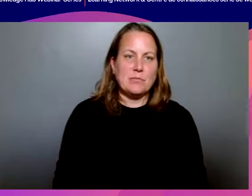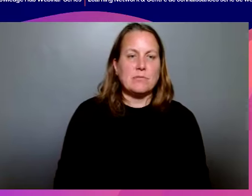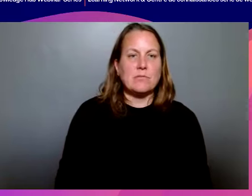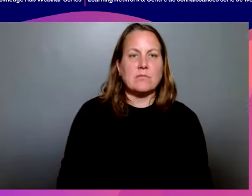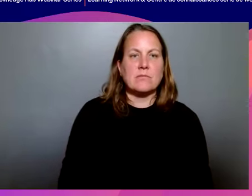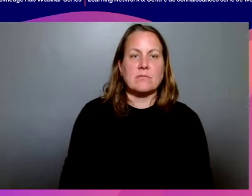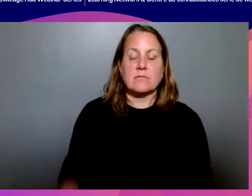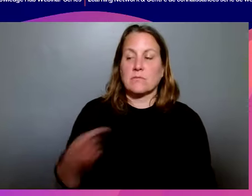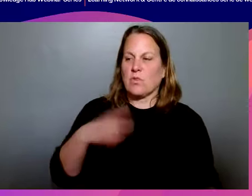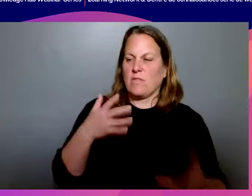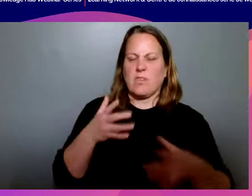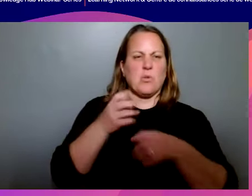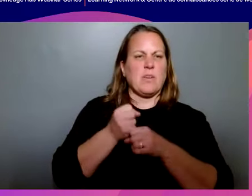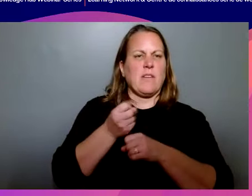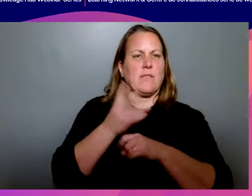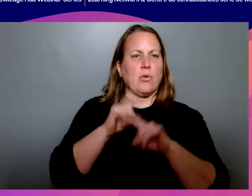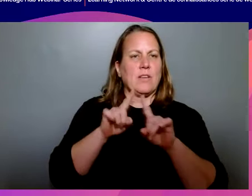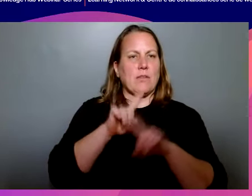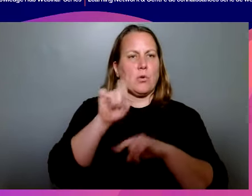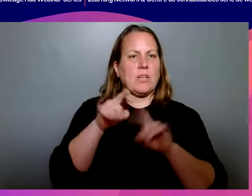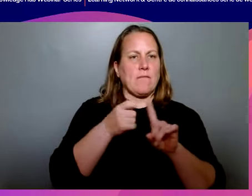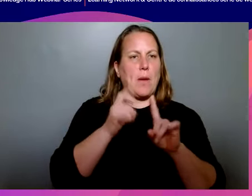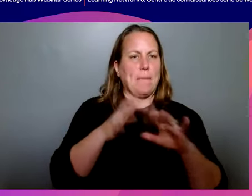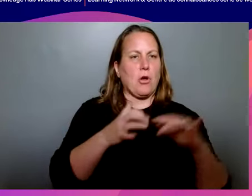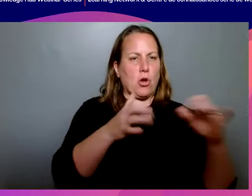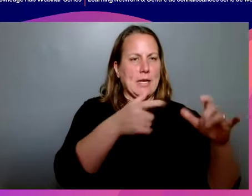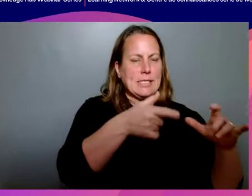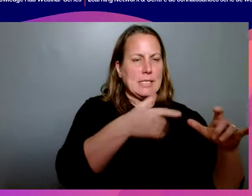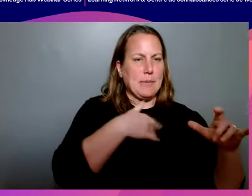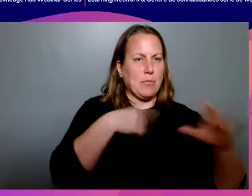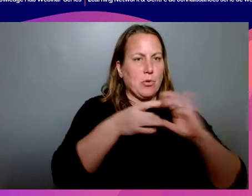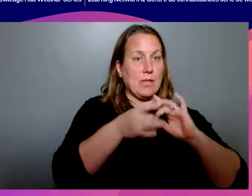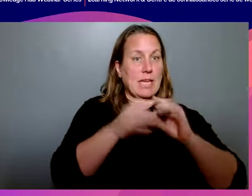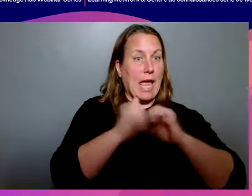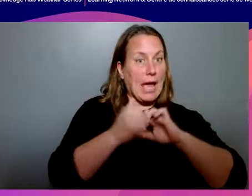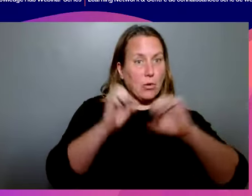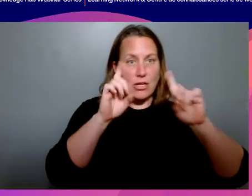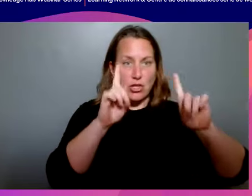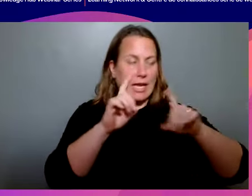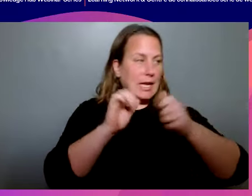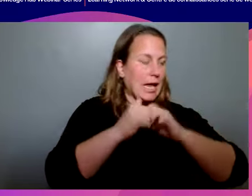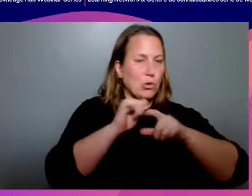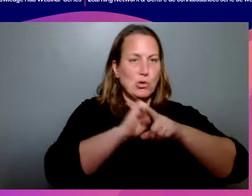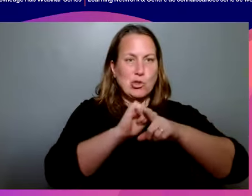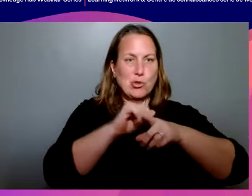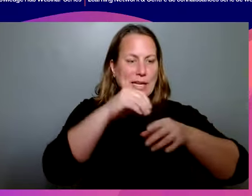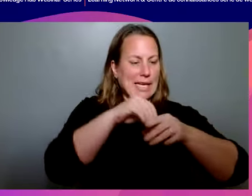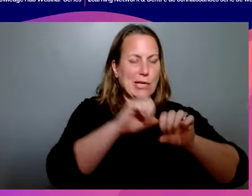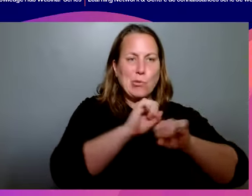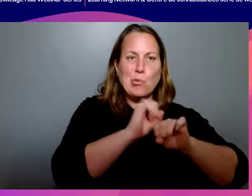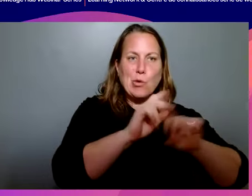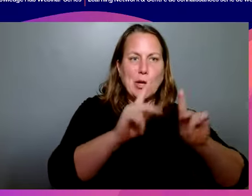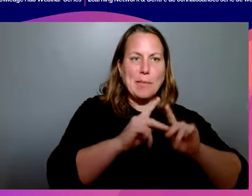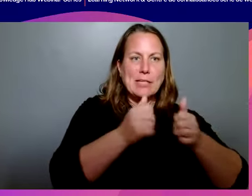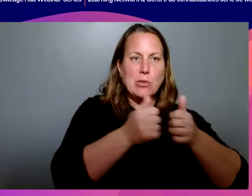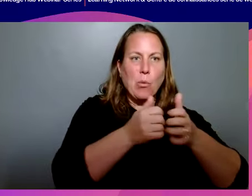We received a couple of questions from audience members about how education can be done within a workplace without the